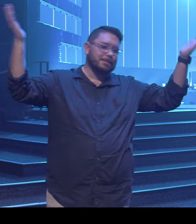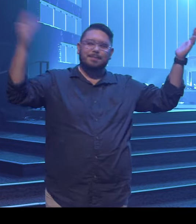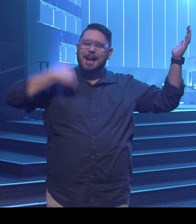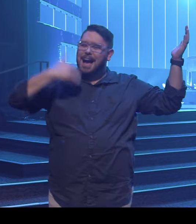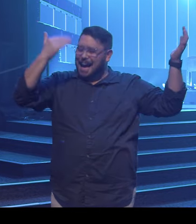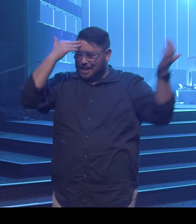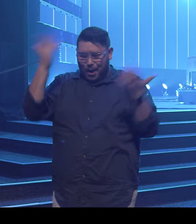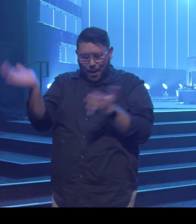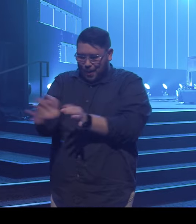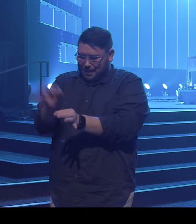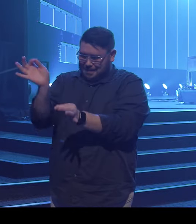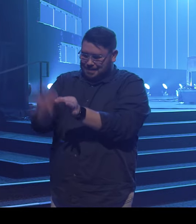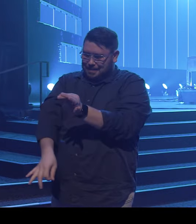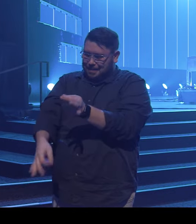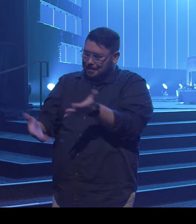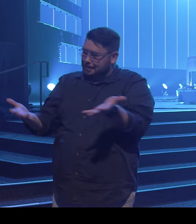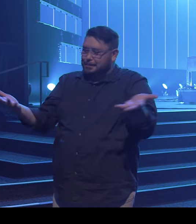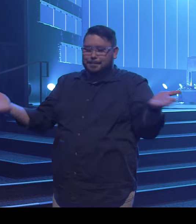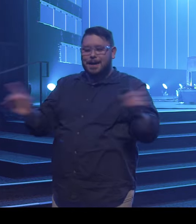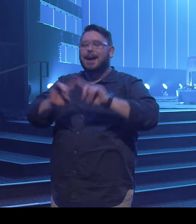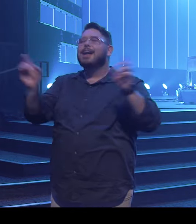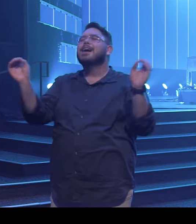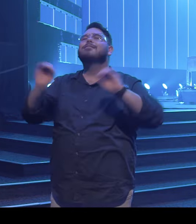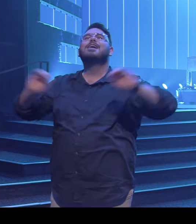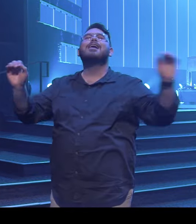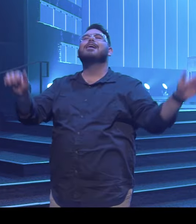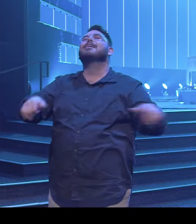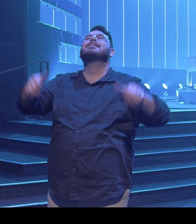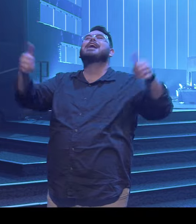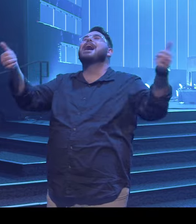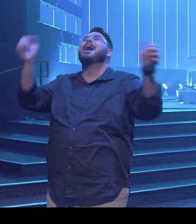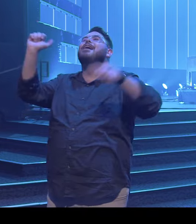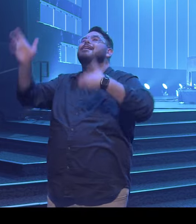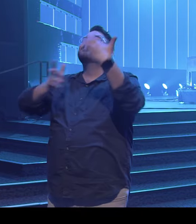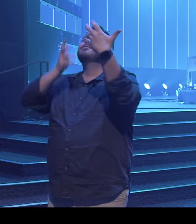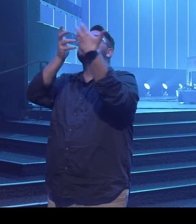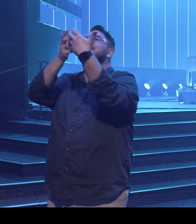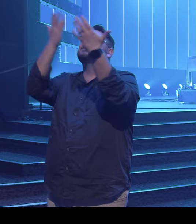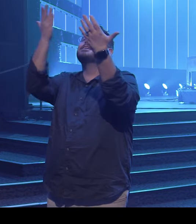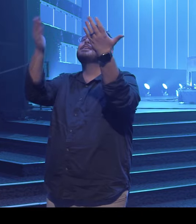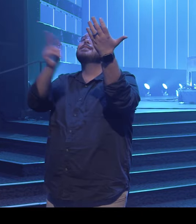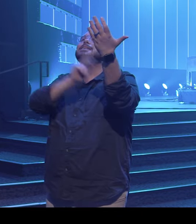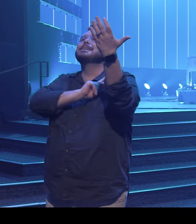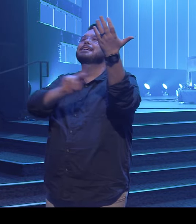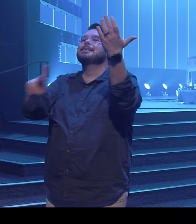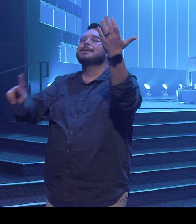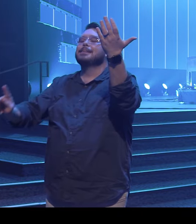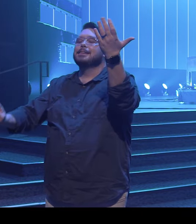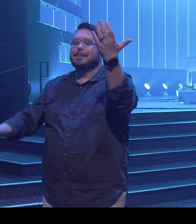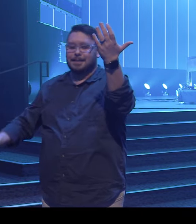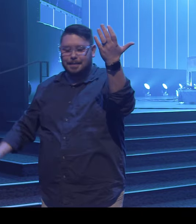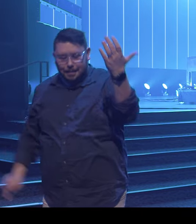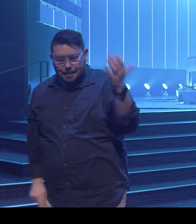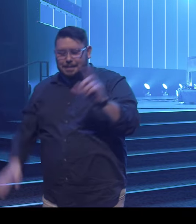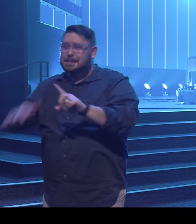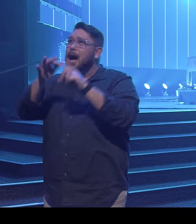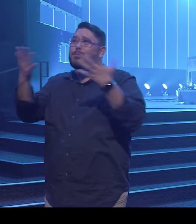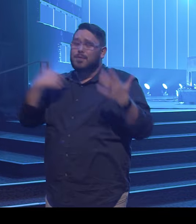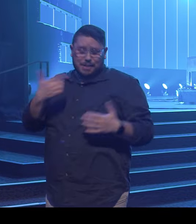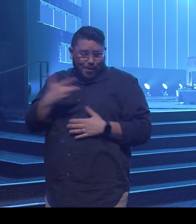Hallelujah. Now, I know it's not much, but I'm nothing else before you.